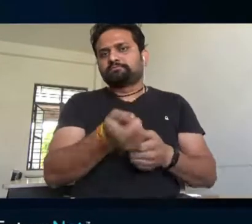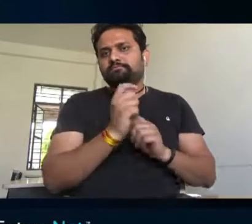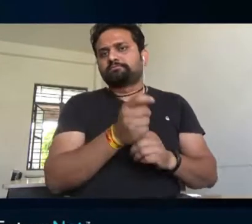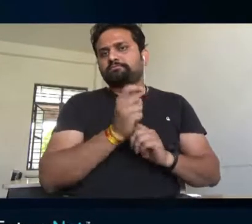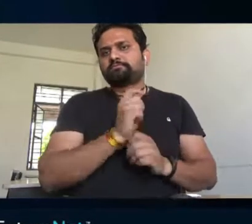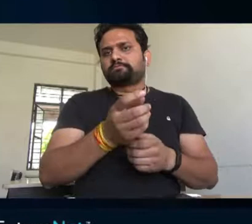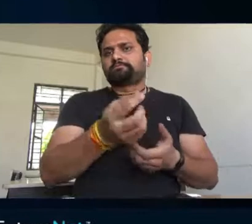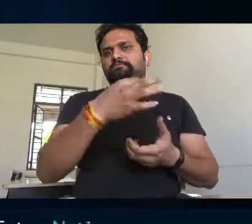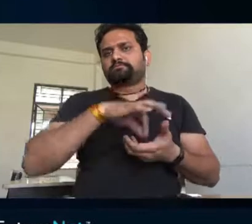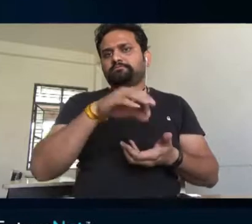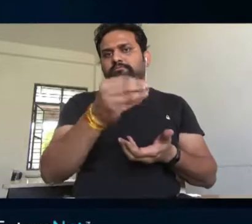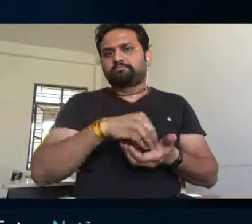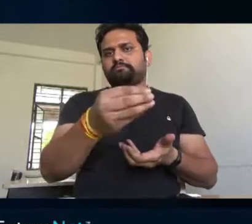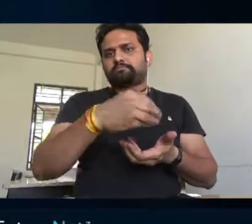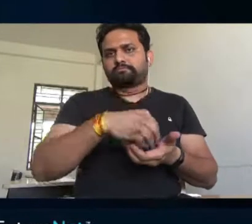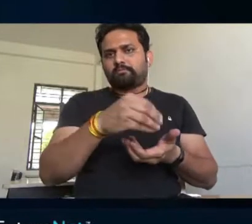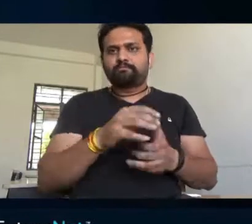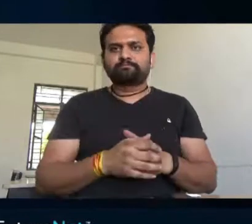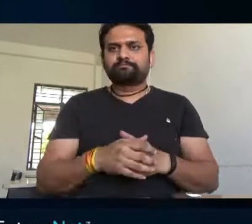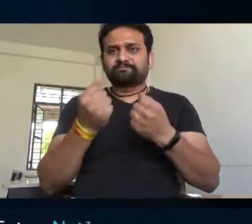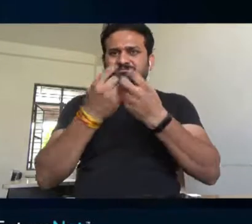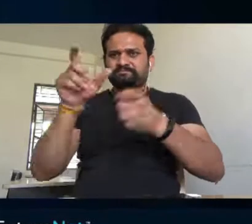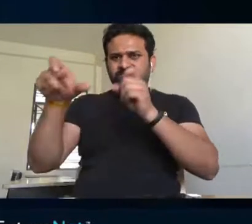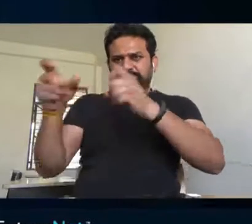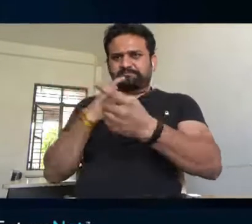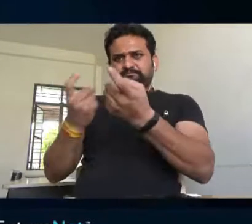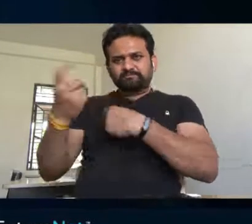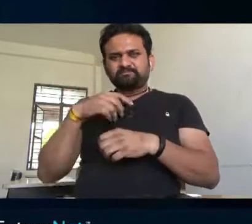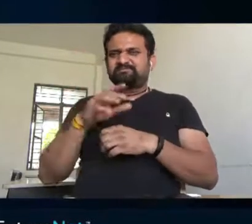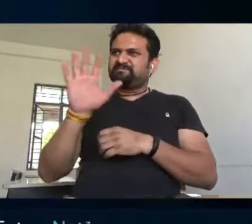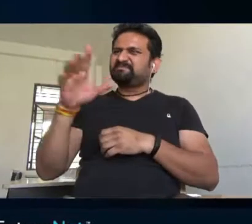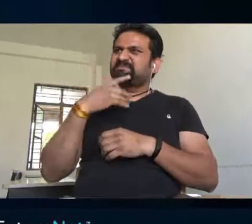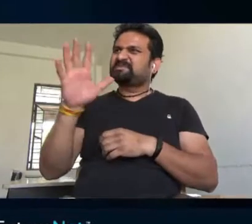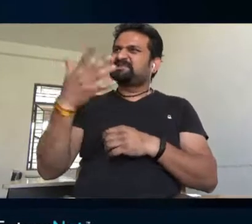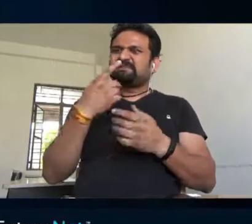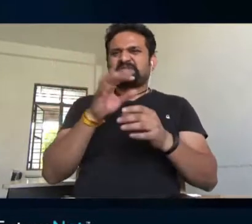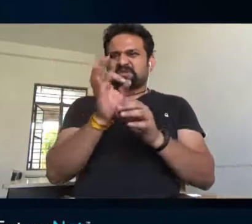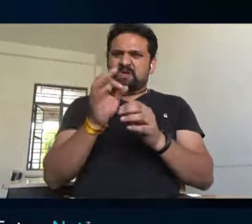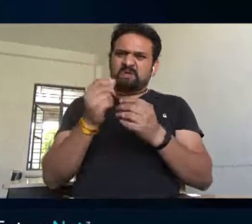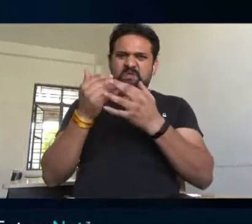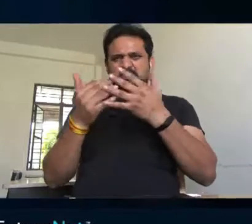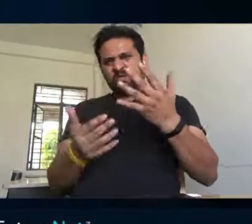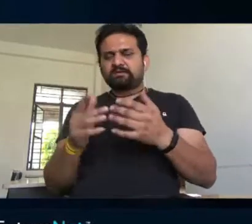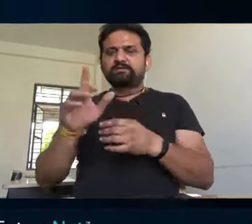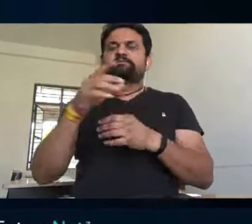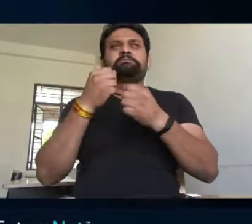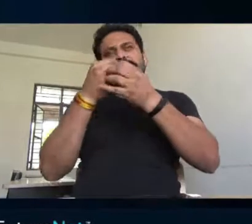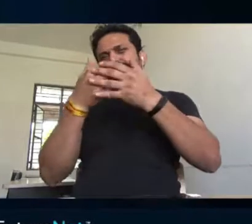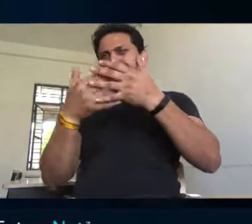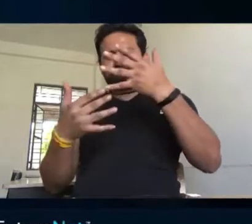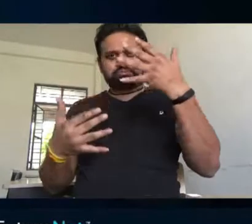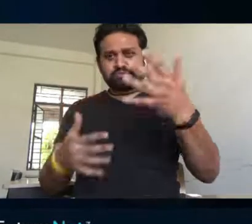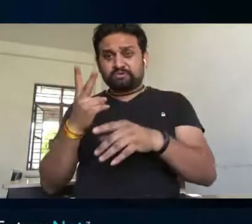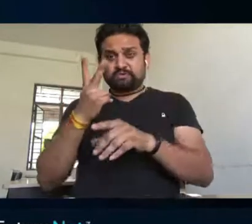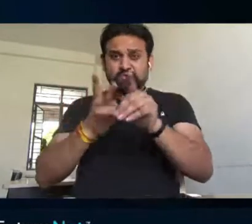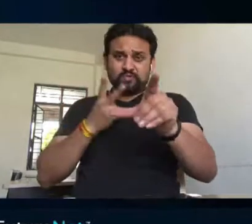is, we give you every minute for the next 2 years mining power, points. And you see here